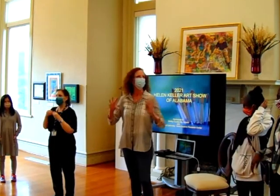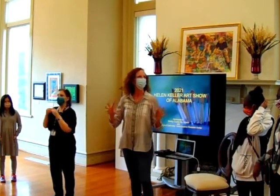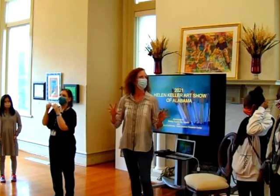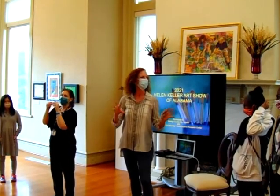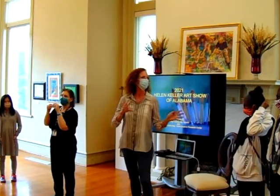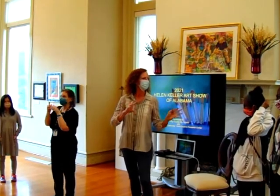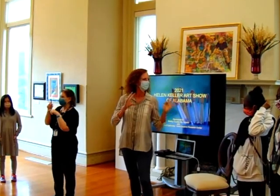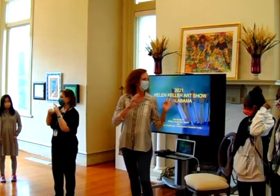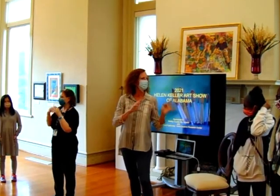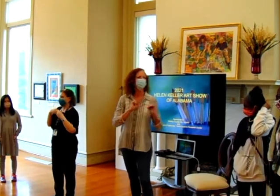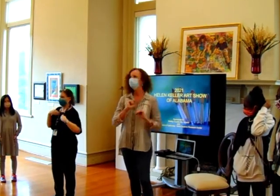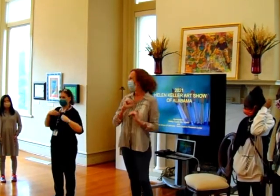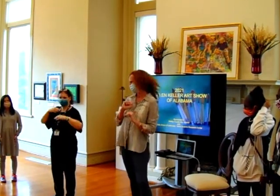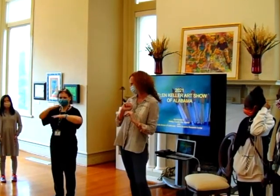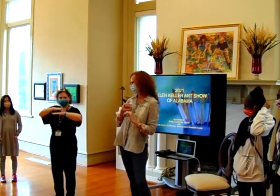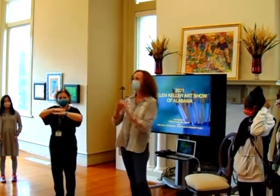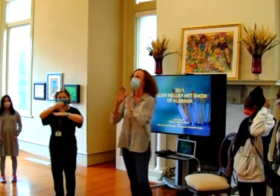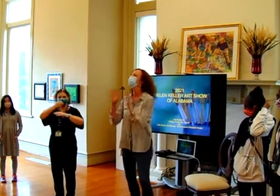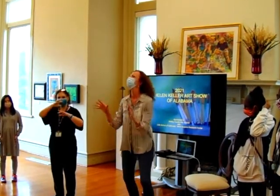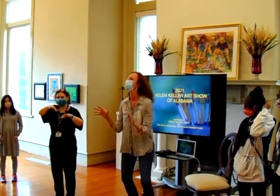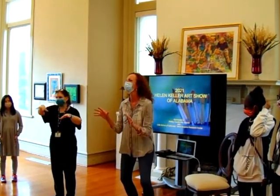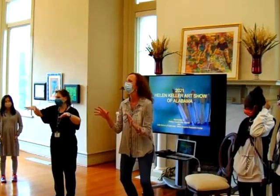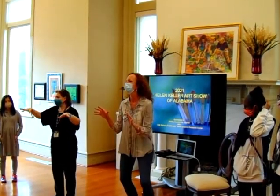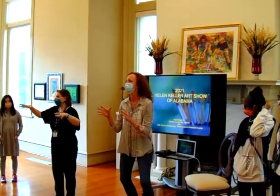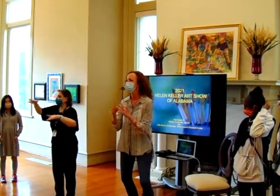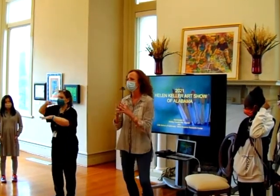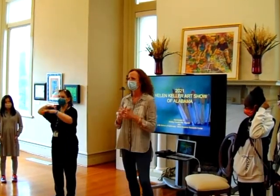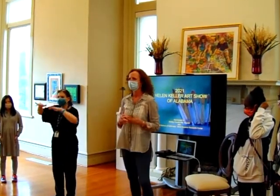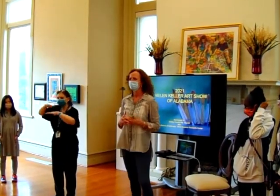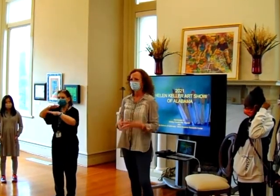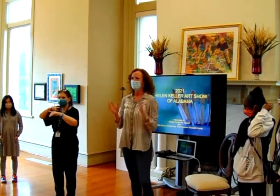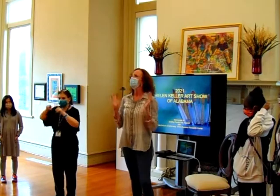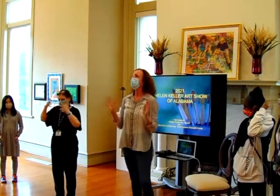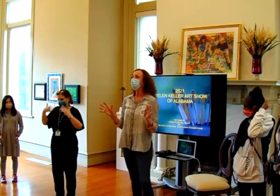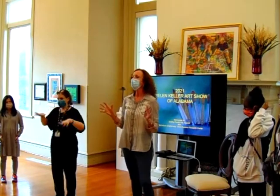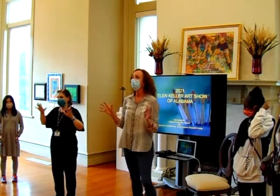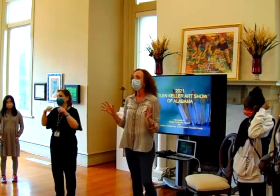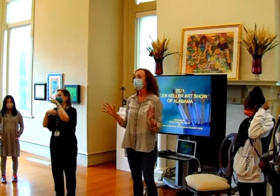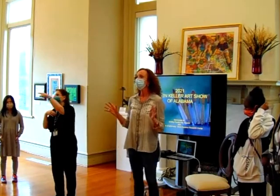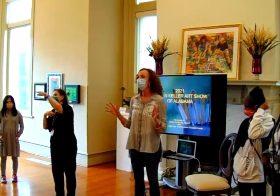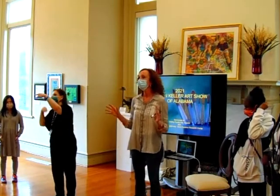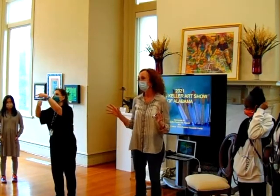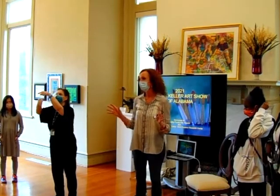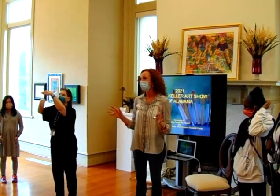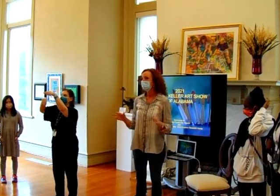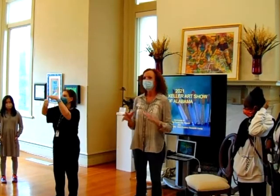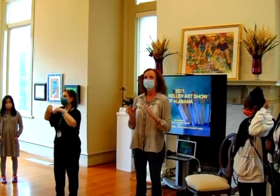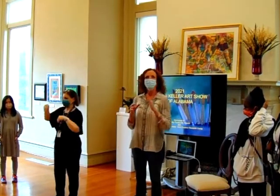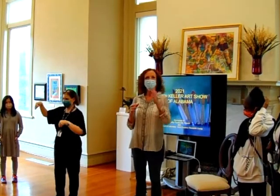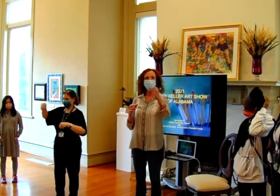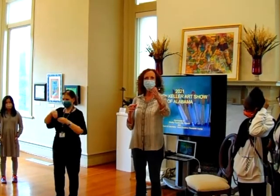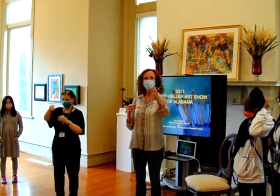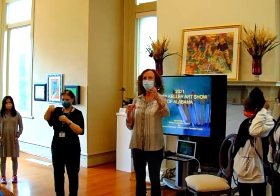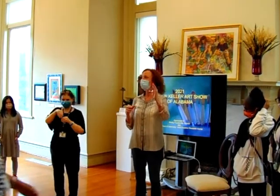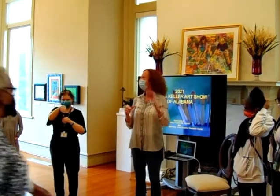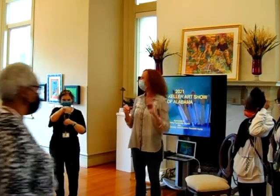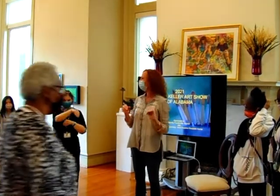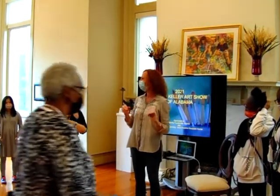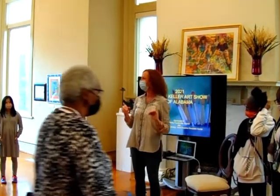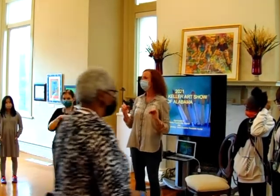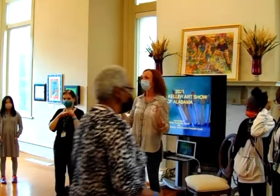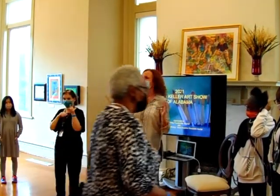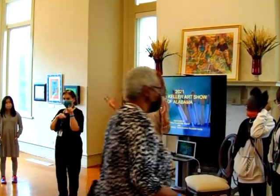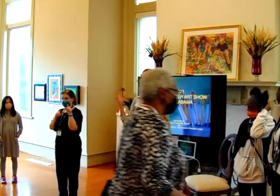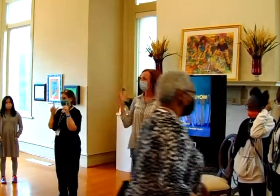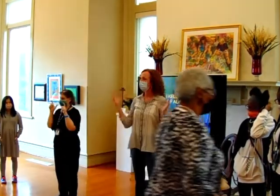we can't have the food out. But we have some goodie bags at the end. What I'm going to do now, you see a camera over